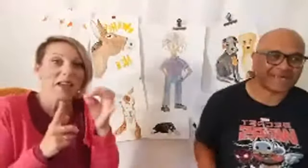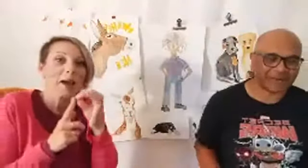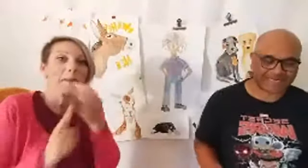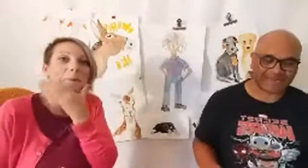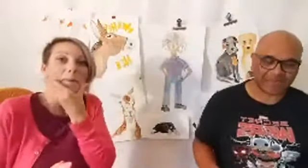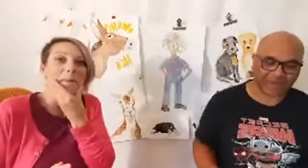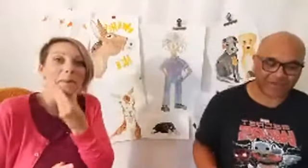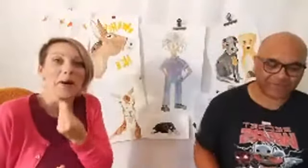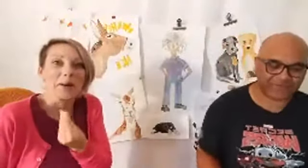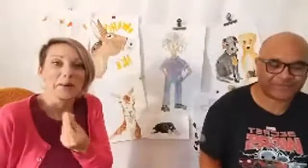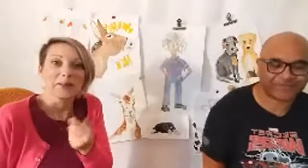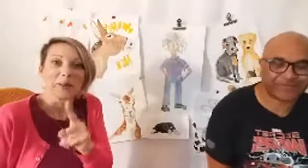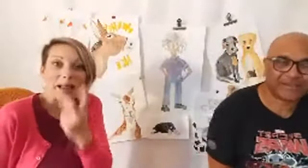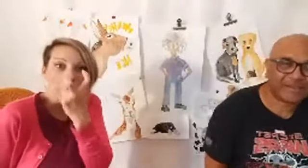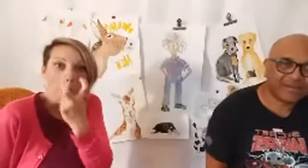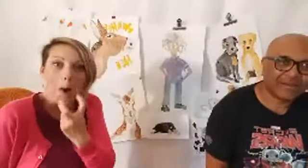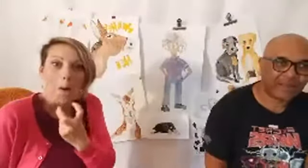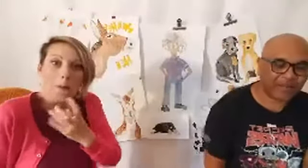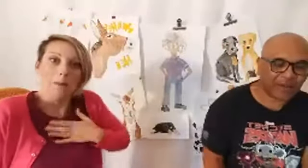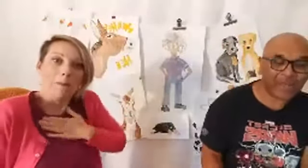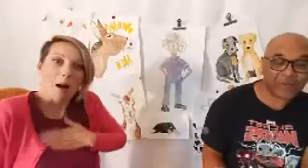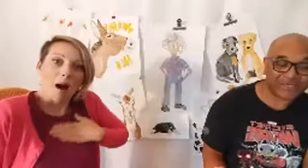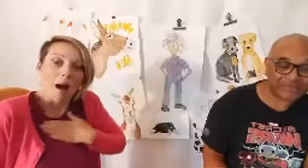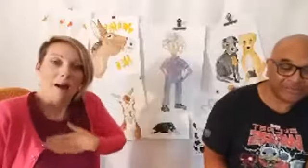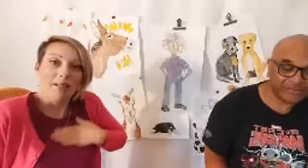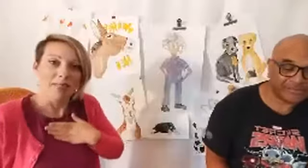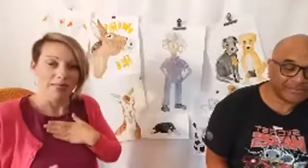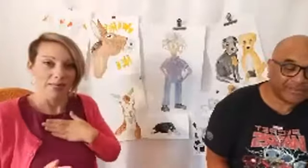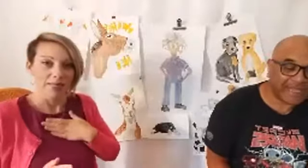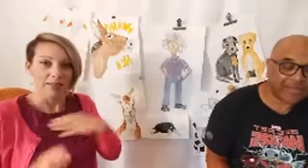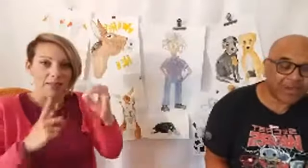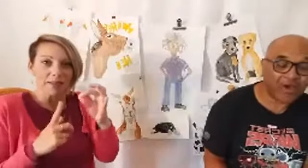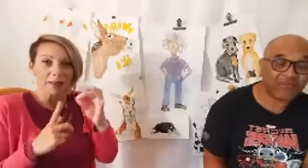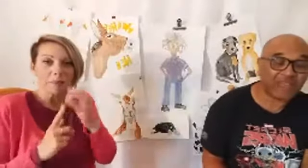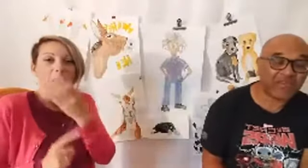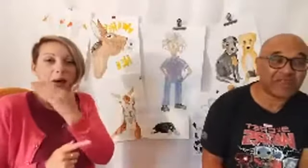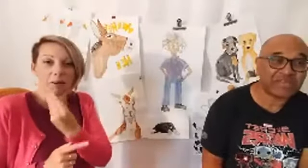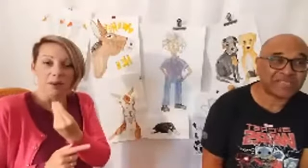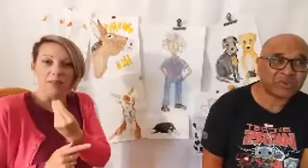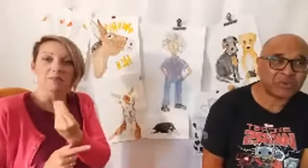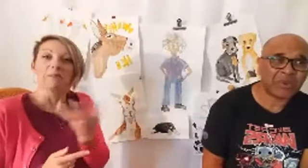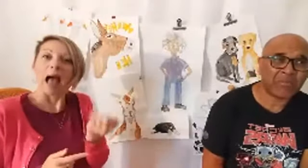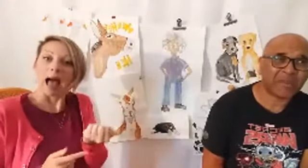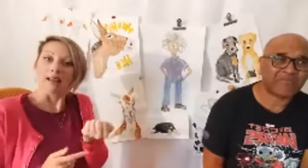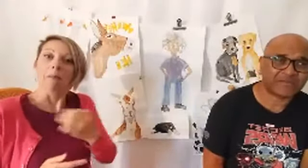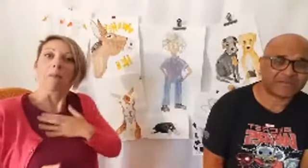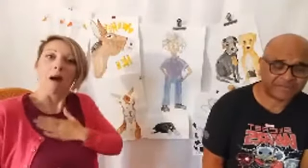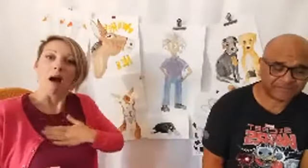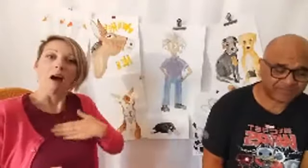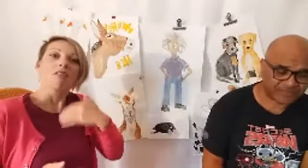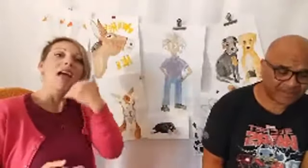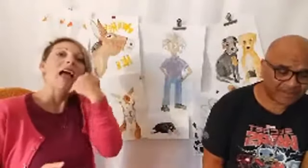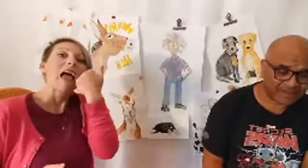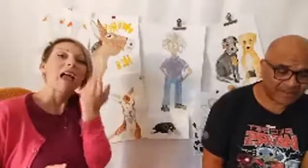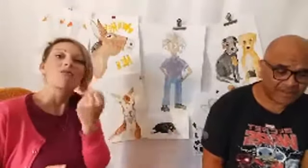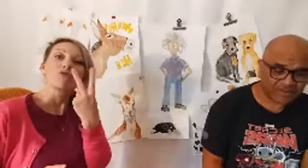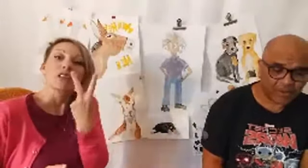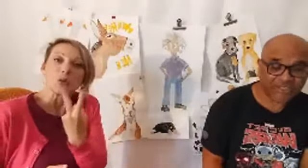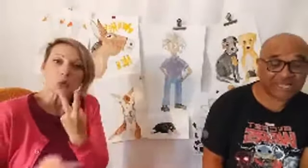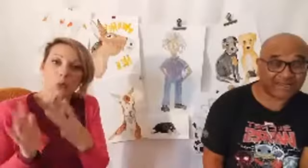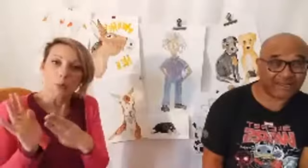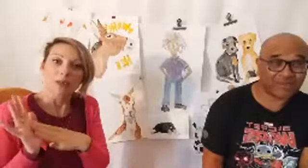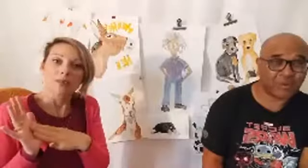old tin bath. Now, Pyweasel had a bath every 2 months.